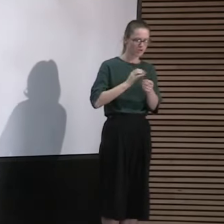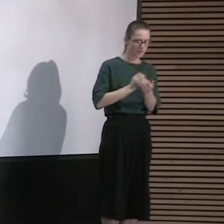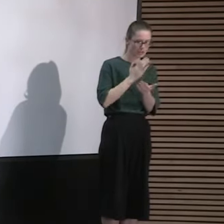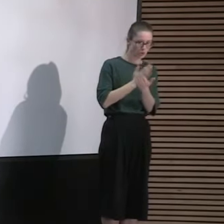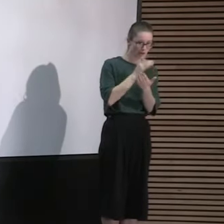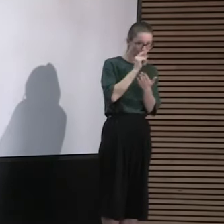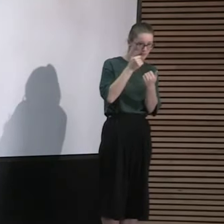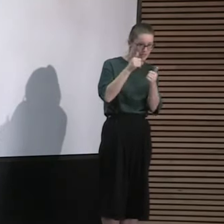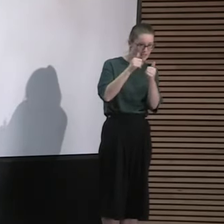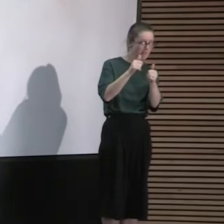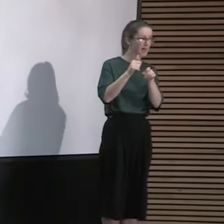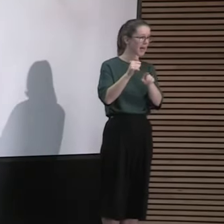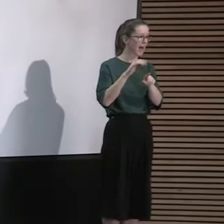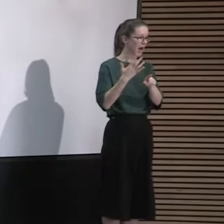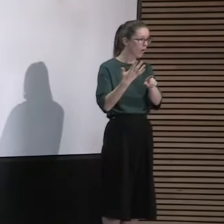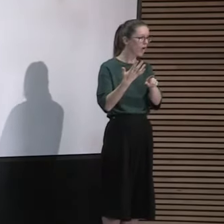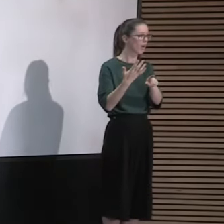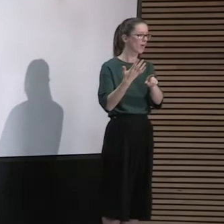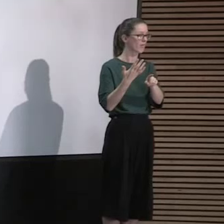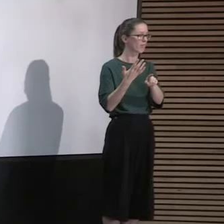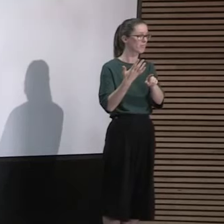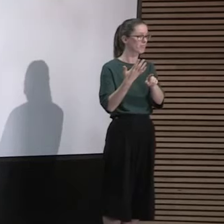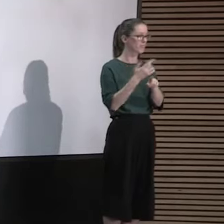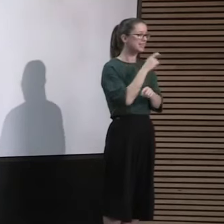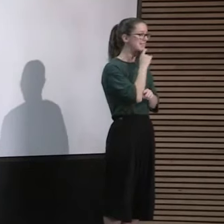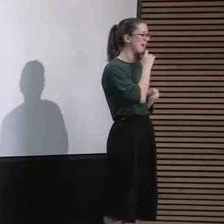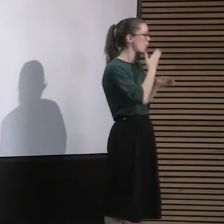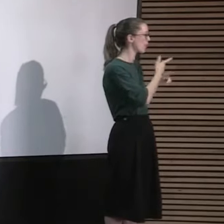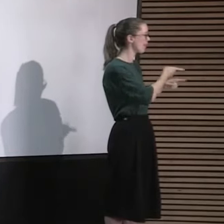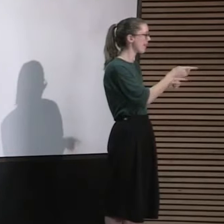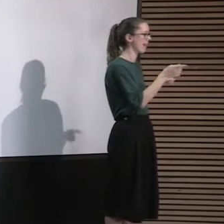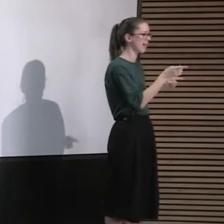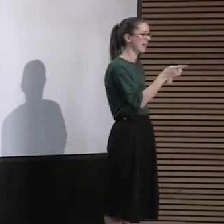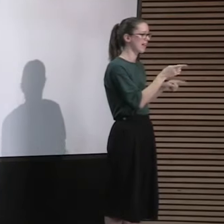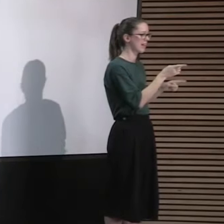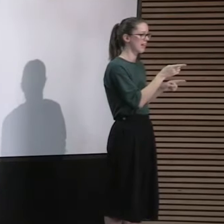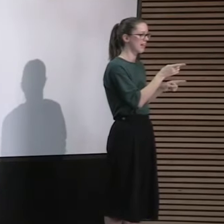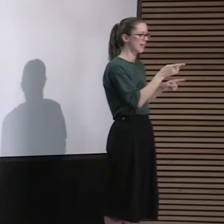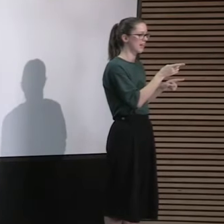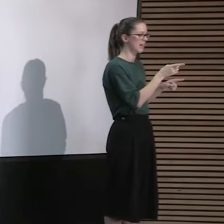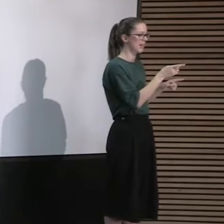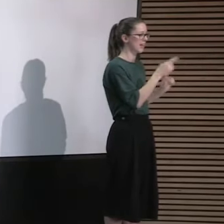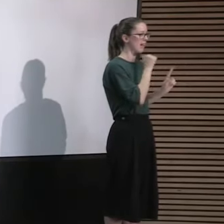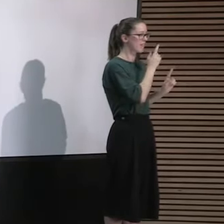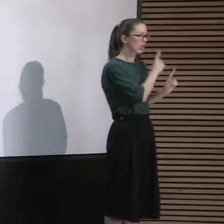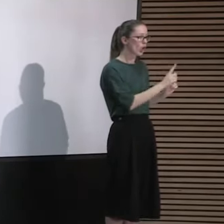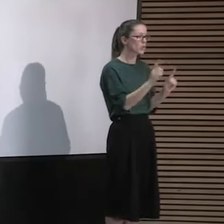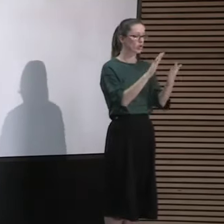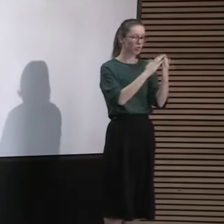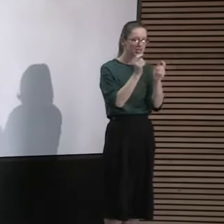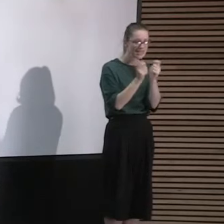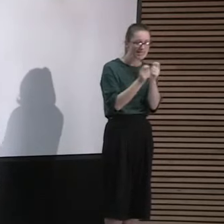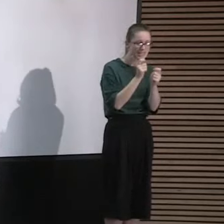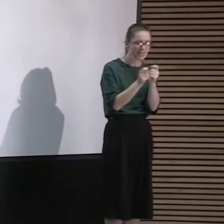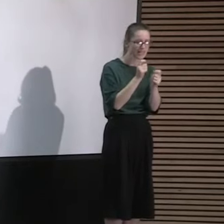happen, is that of course our staff who are MIQs can't simply leave to go to community testing stations because